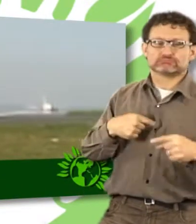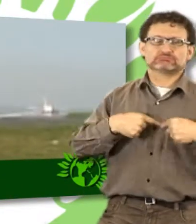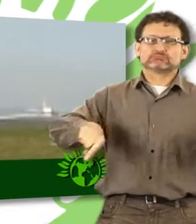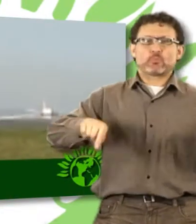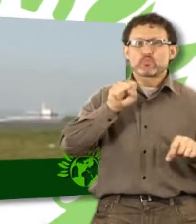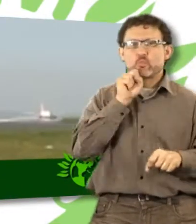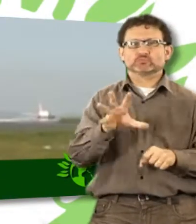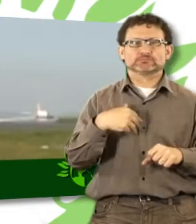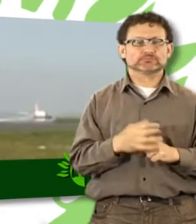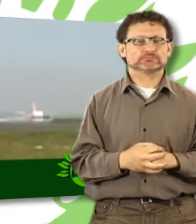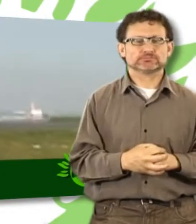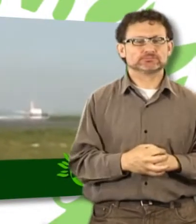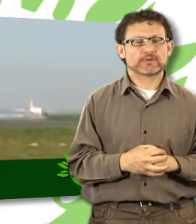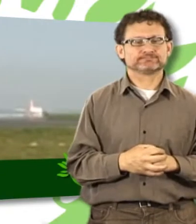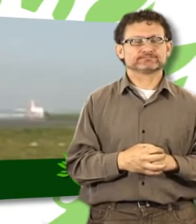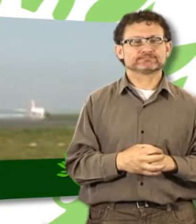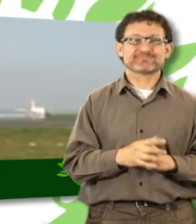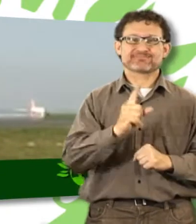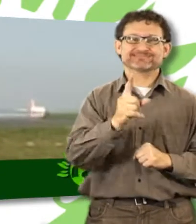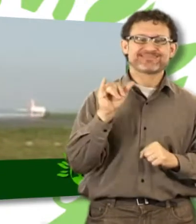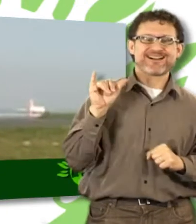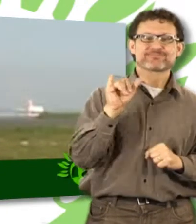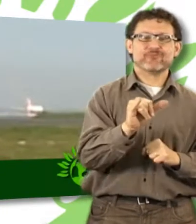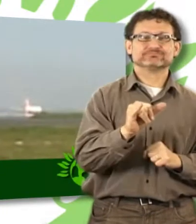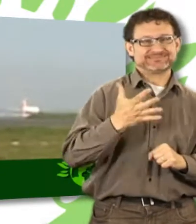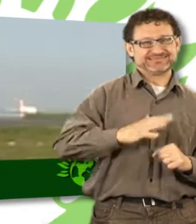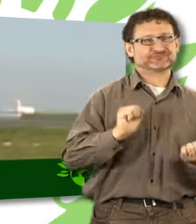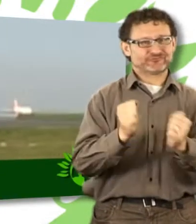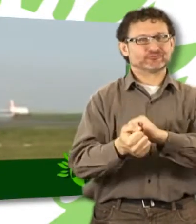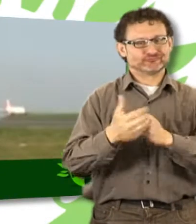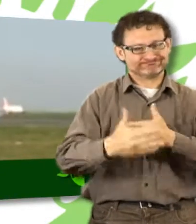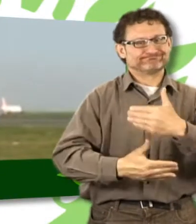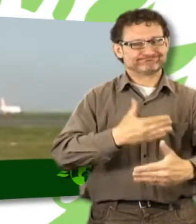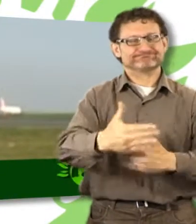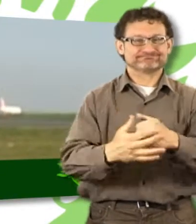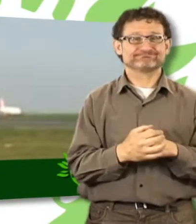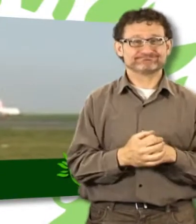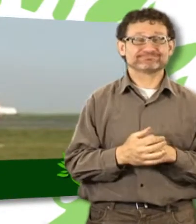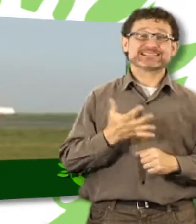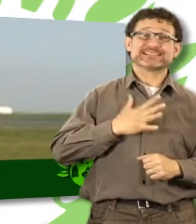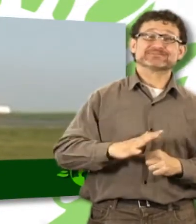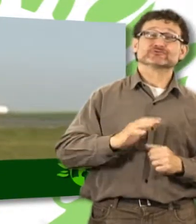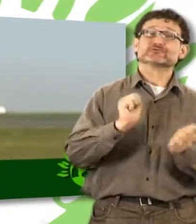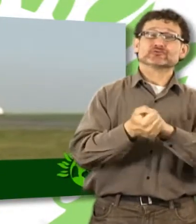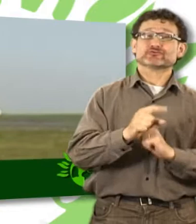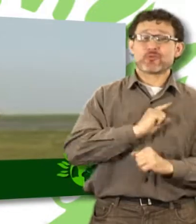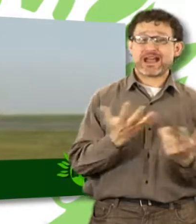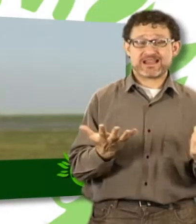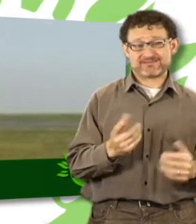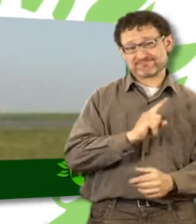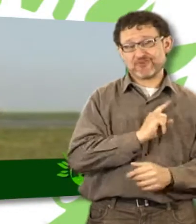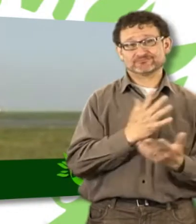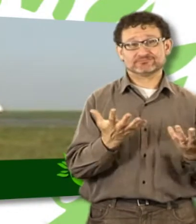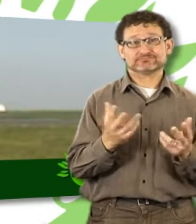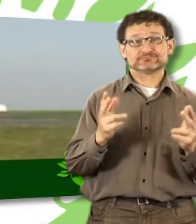need to change. It'll need to change partly because we're going to see less flying over the future years, partly because of the climate effects